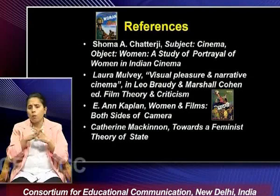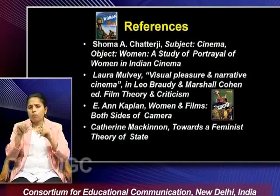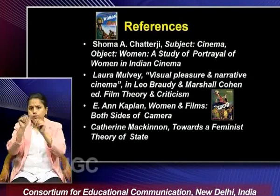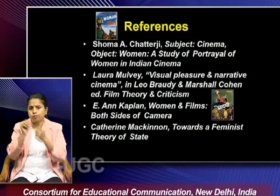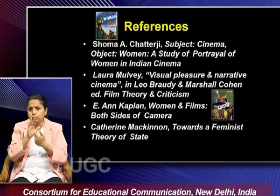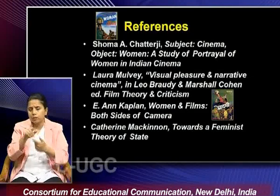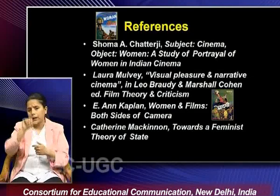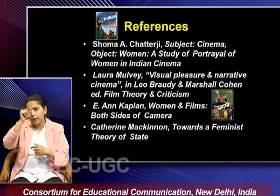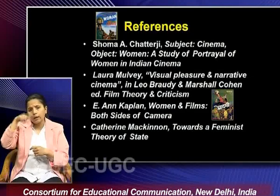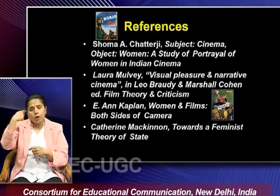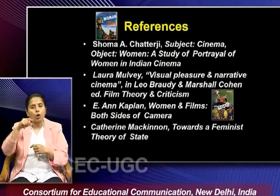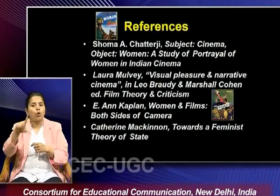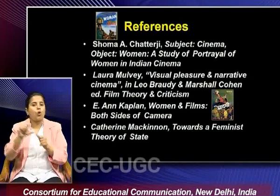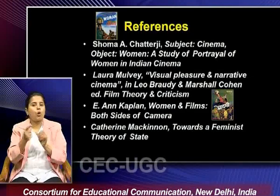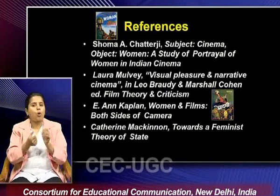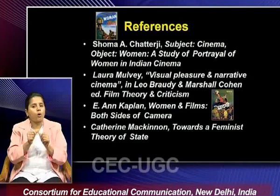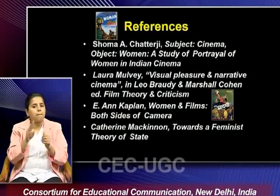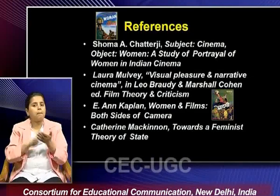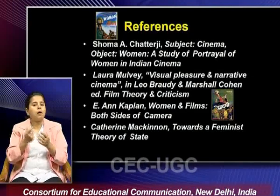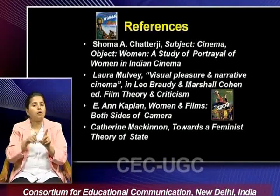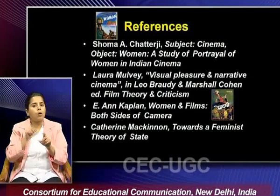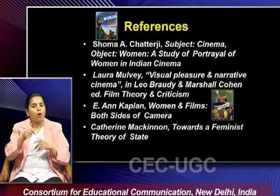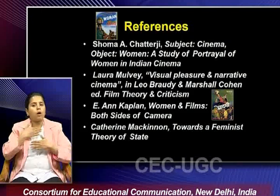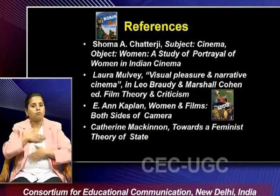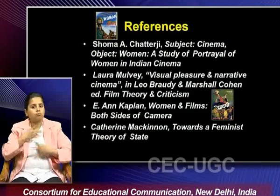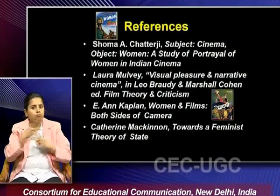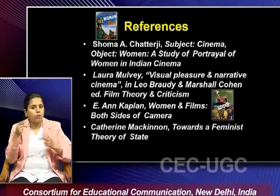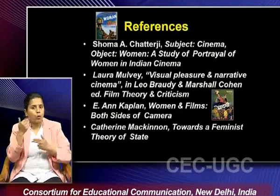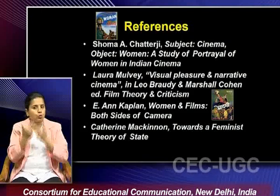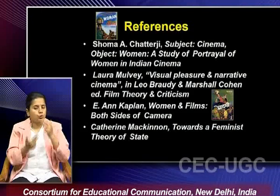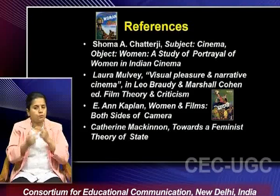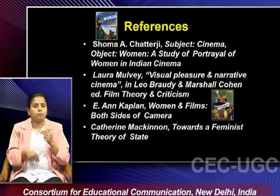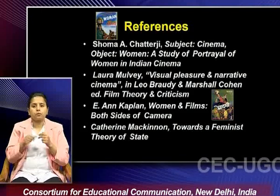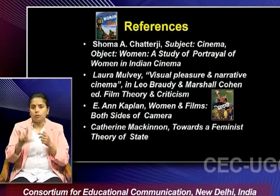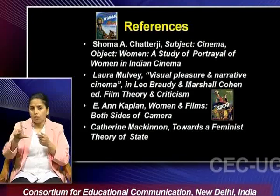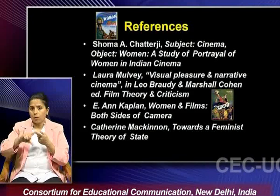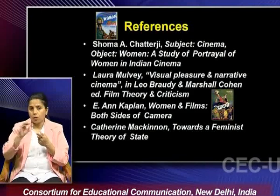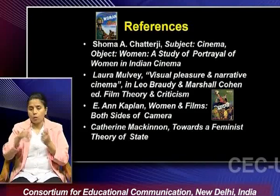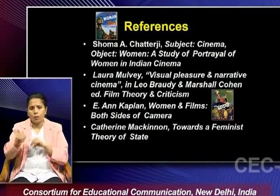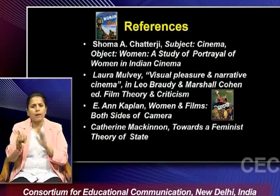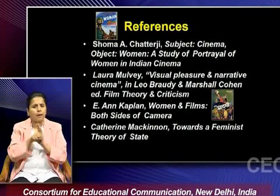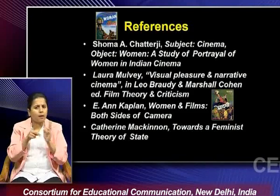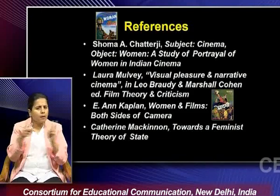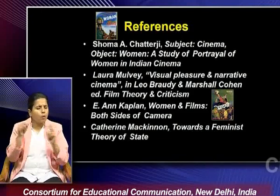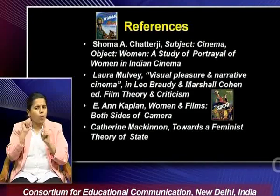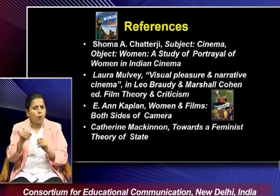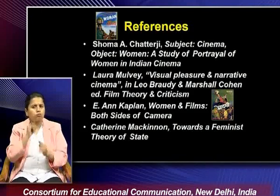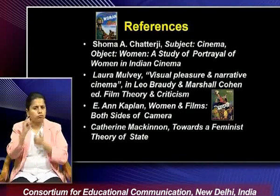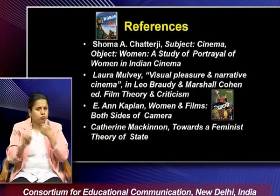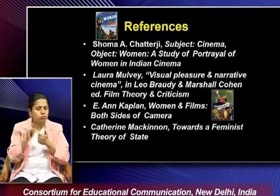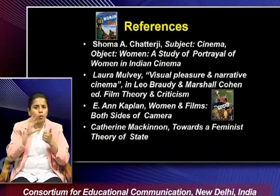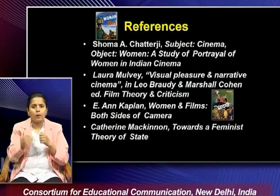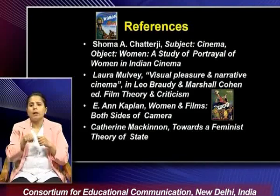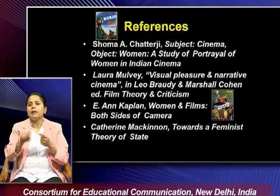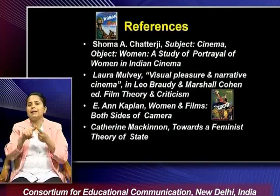Indian cinema, Laura Mulvey, Visual Pleasure and Narrative Cinema, and Leo Brody and Marshall Cohen, Edited Film Theory and Criticism, Ian Kaplan,